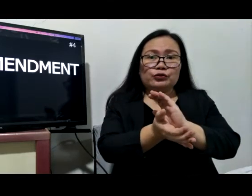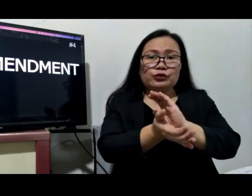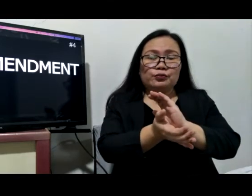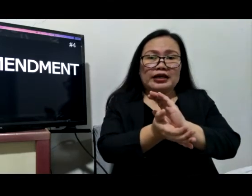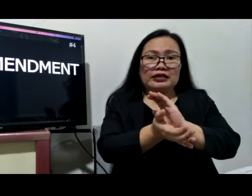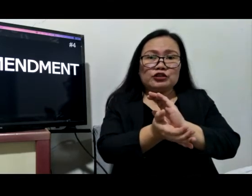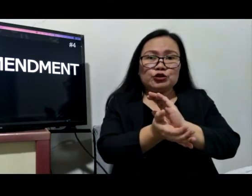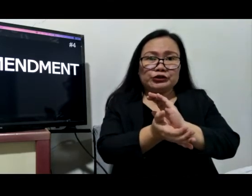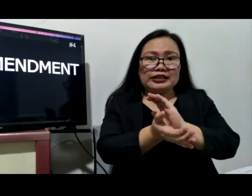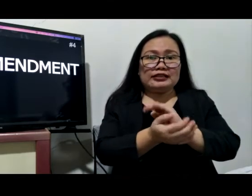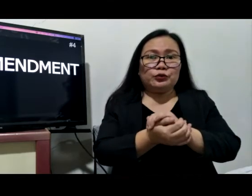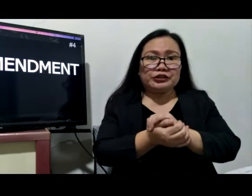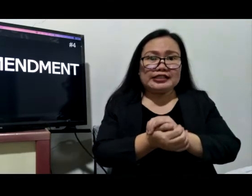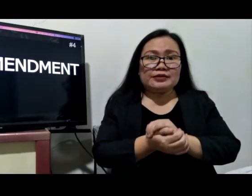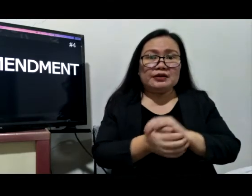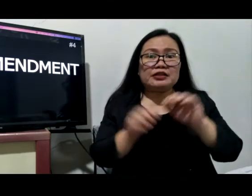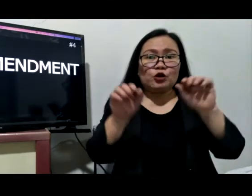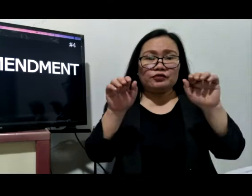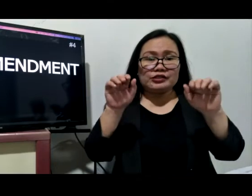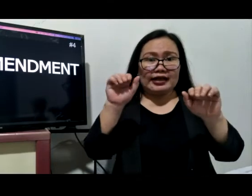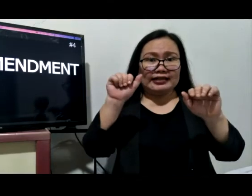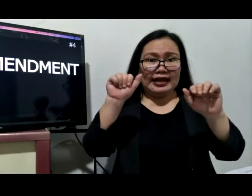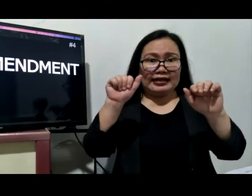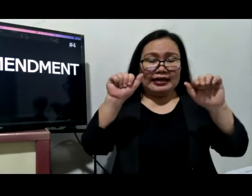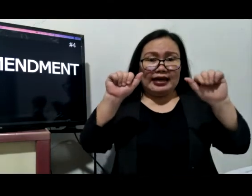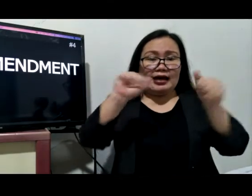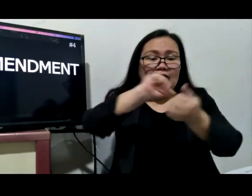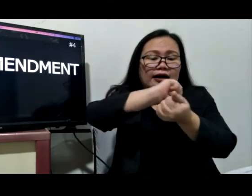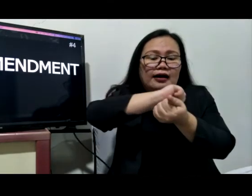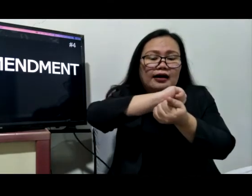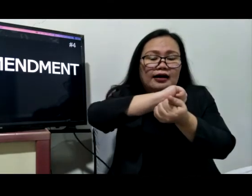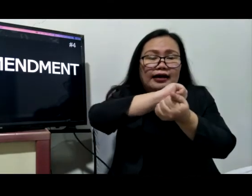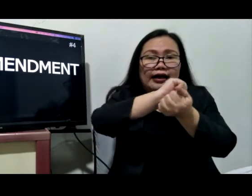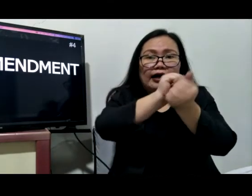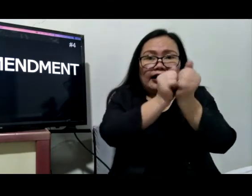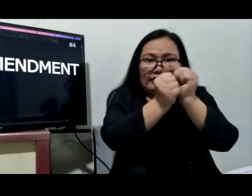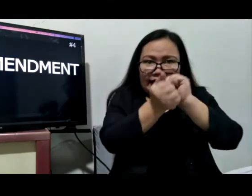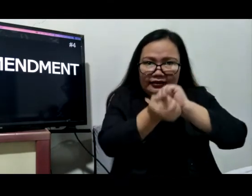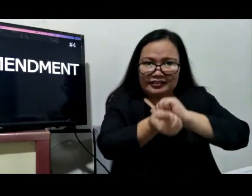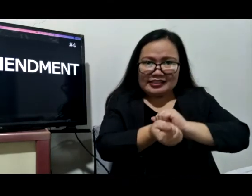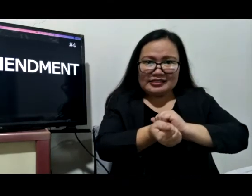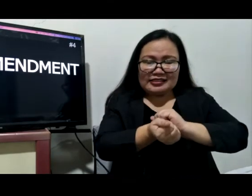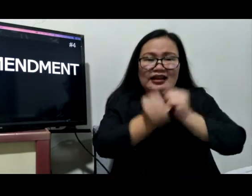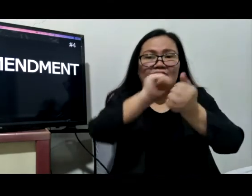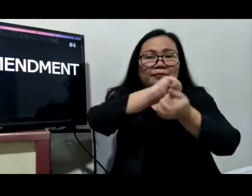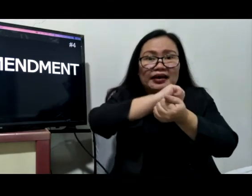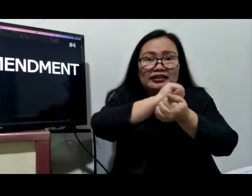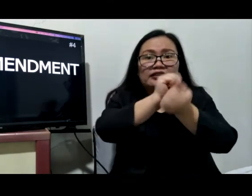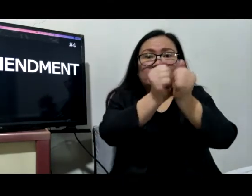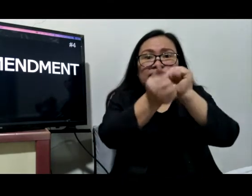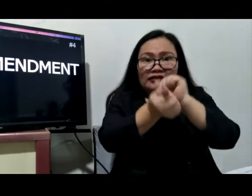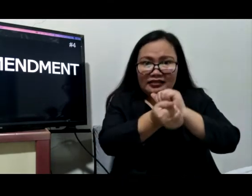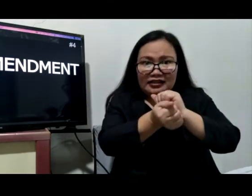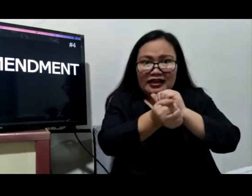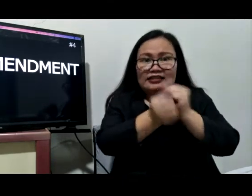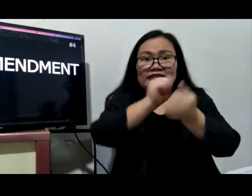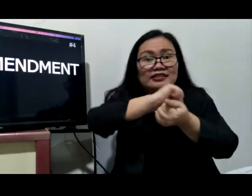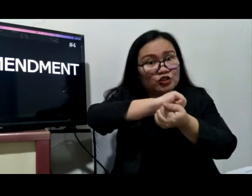to make it sure that the word is amended, you have to sign A. Like this. Amend. This is the